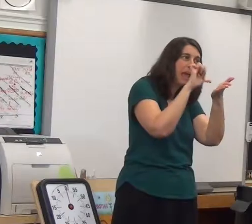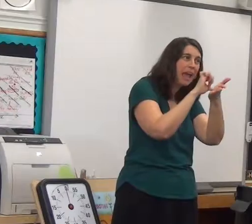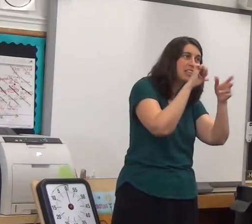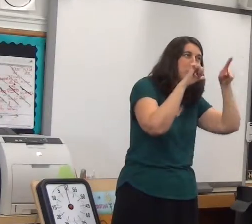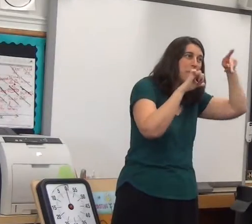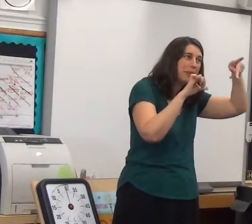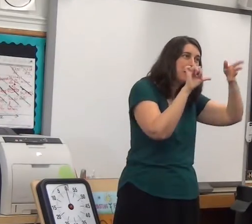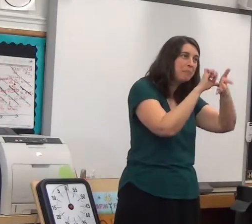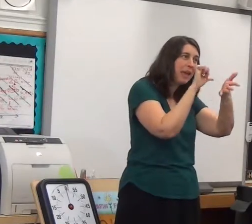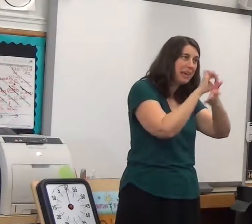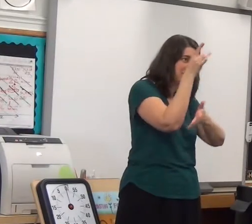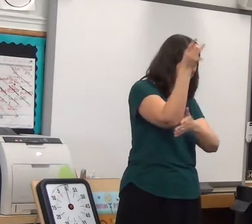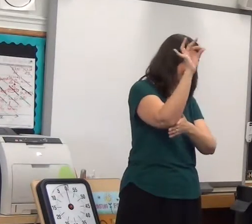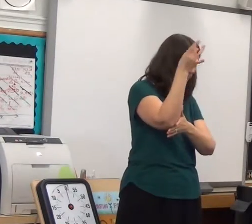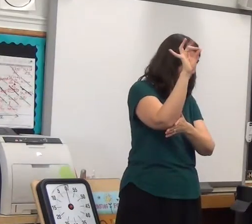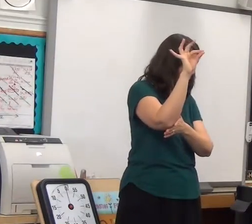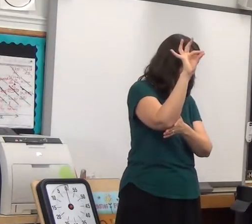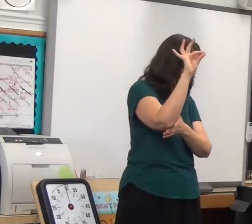89. Page